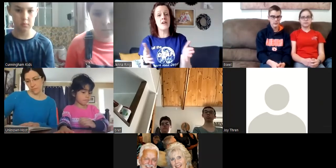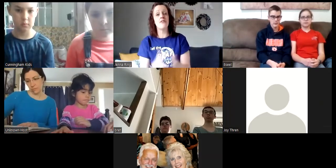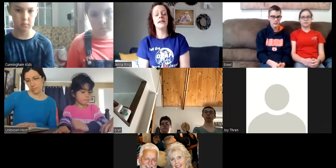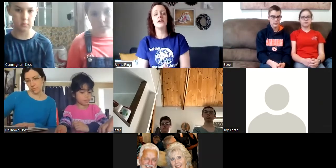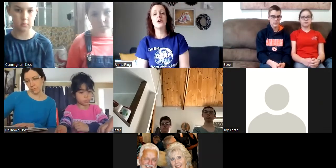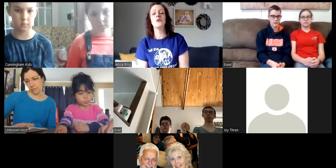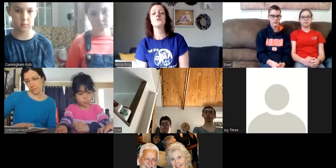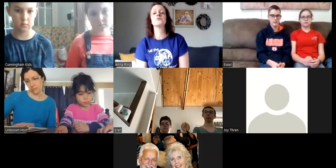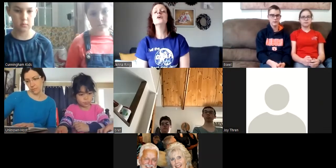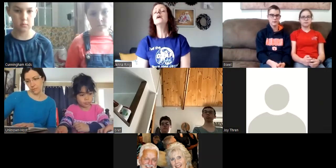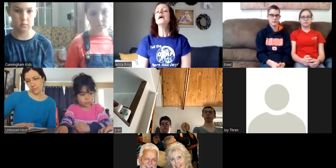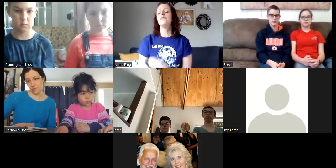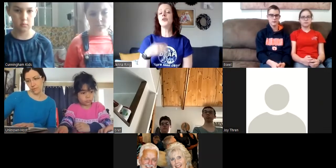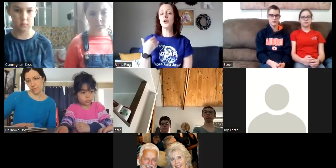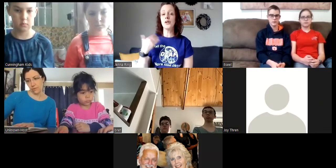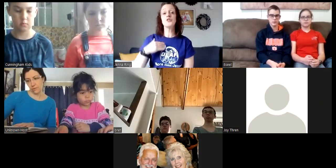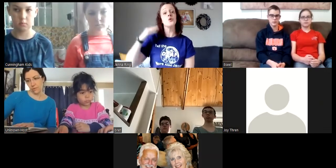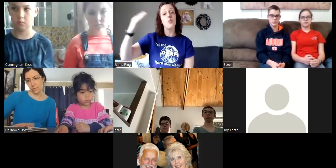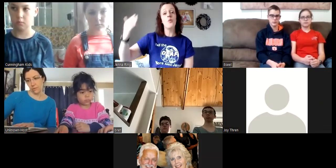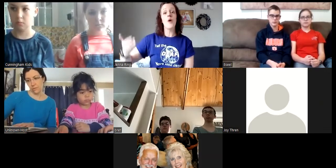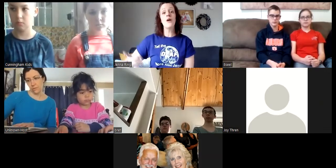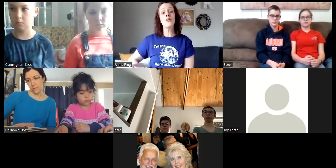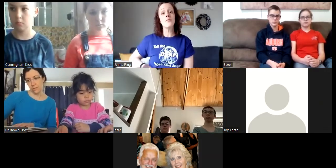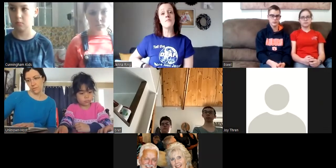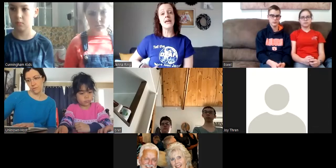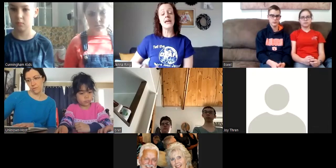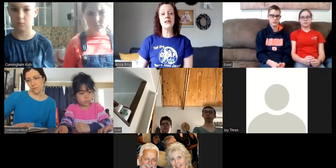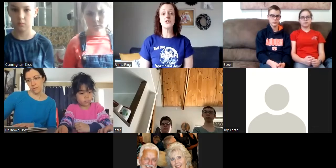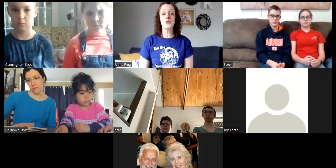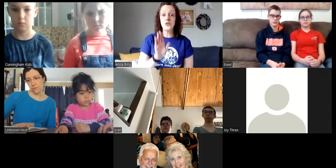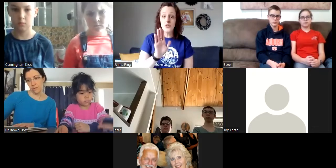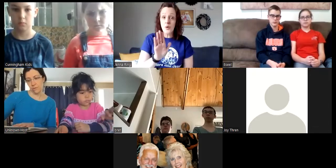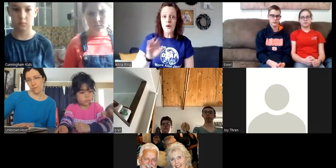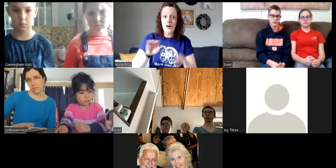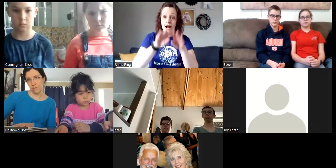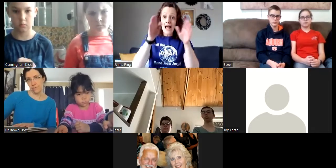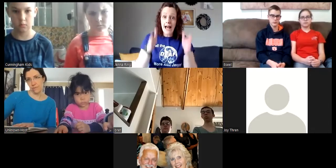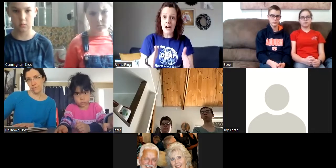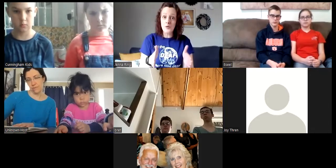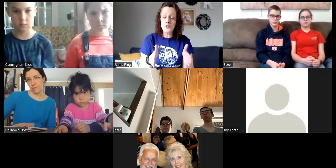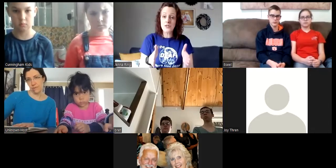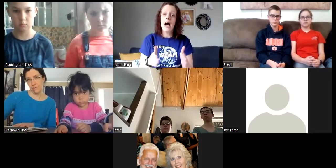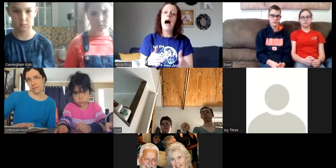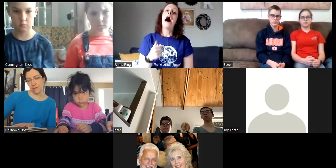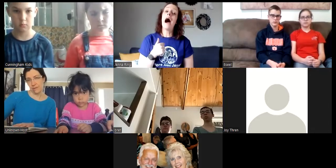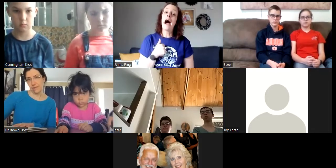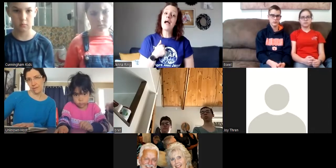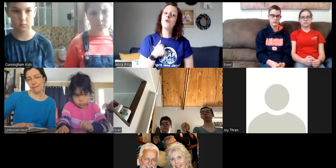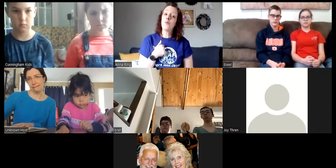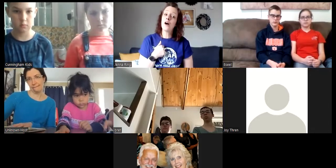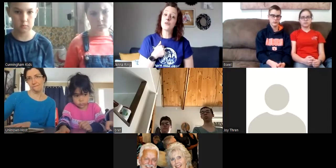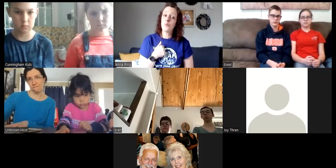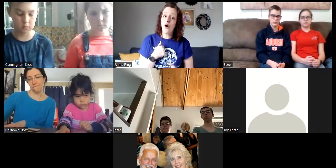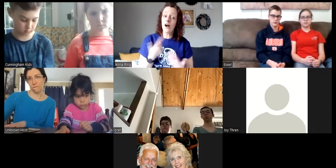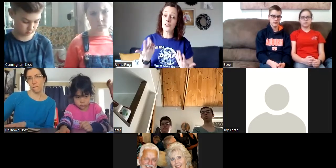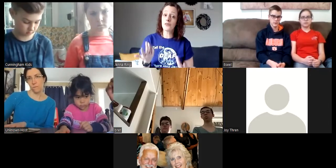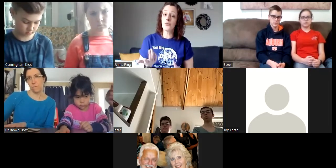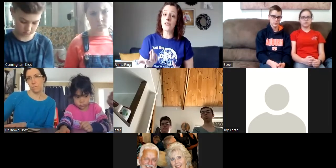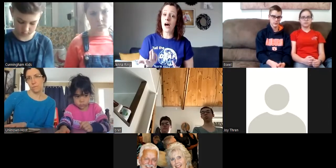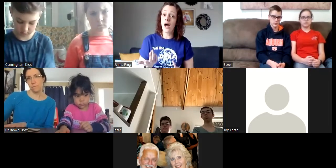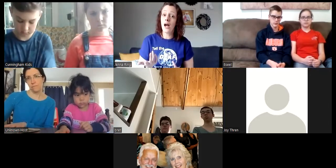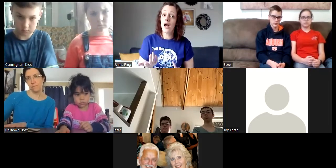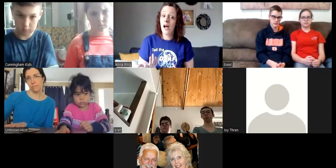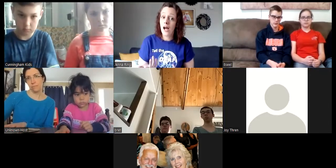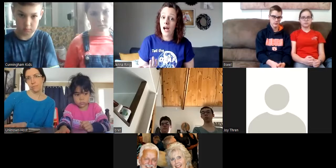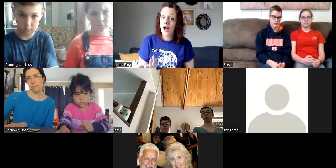things that you might find in your house. If you're going to welcome me into your house, I will want to walk